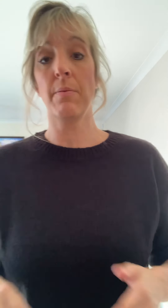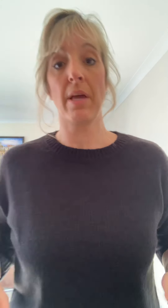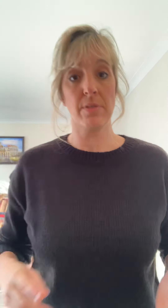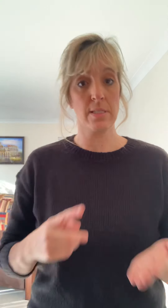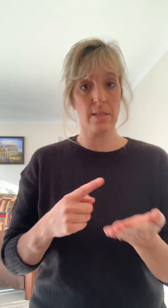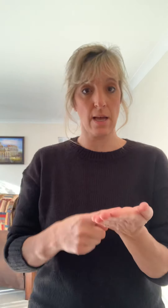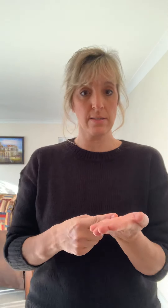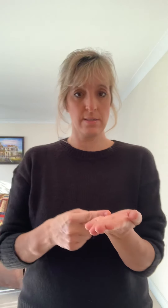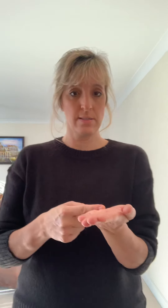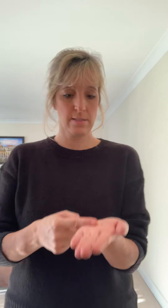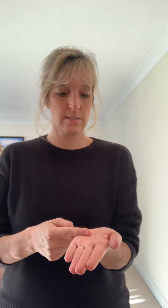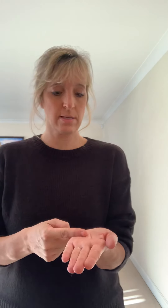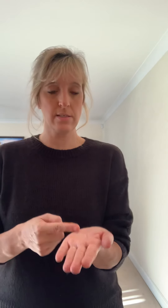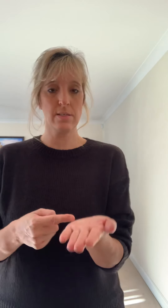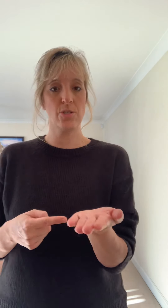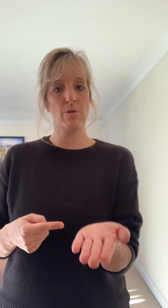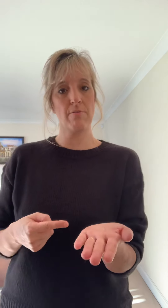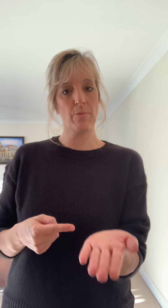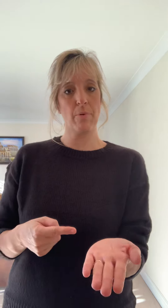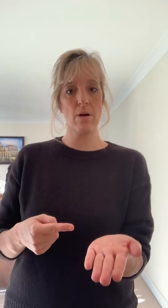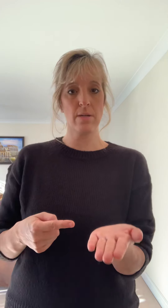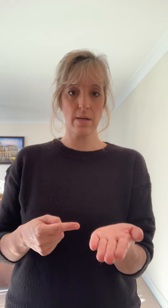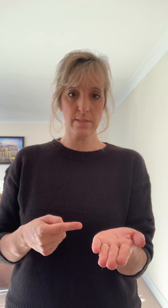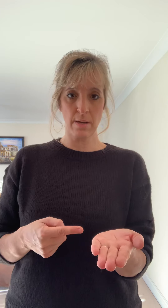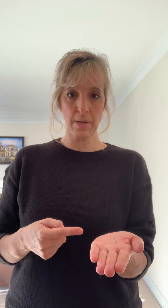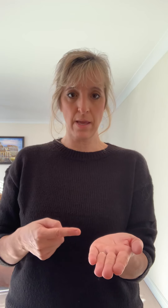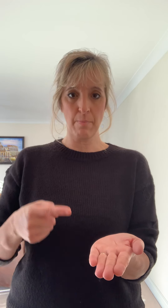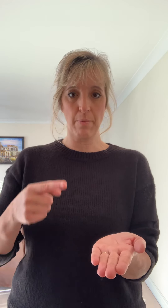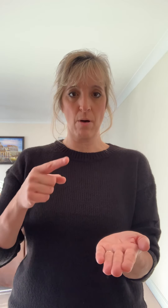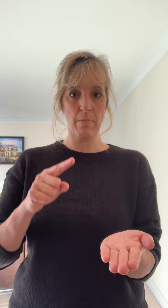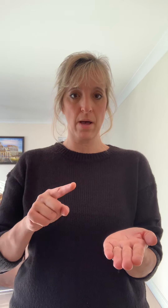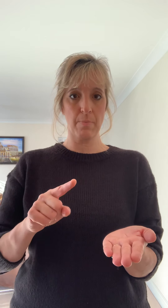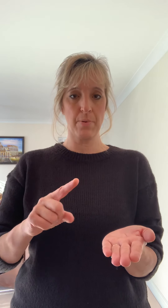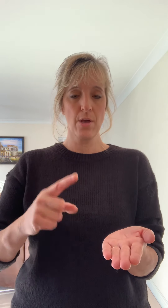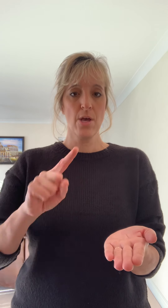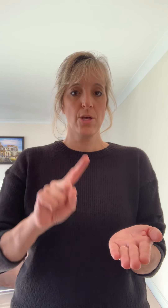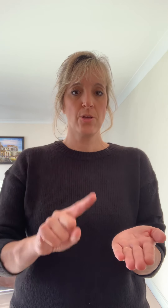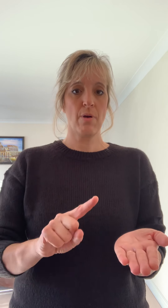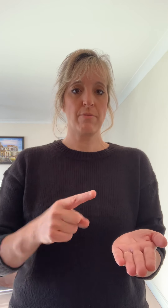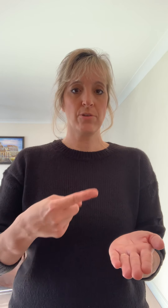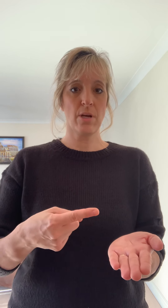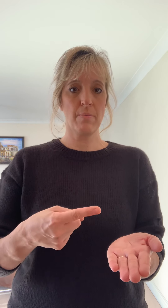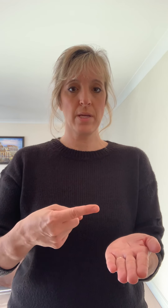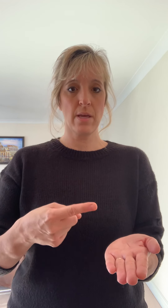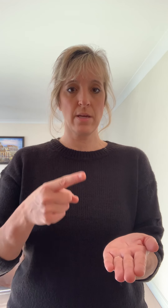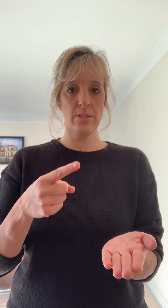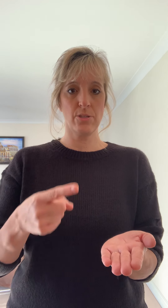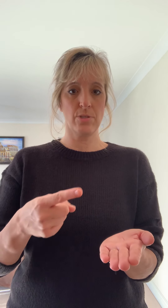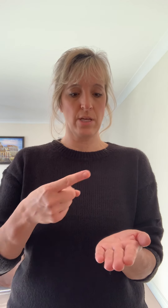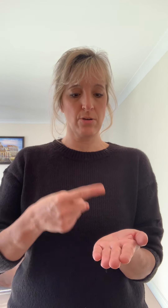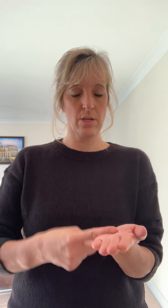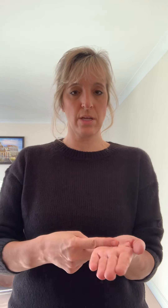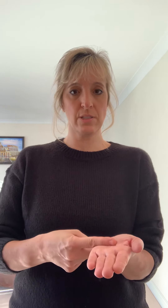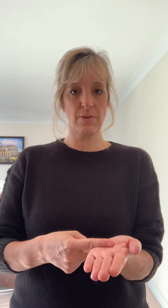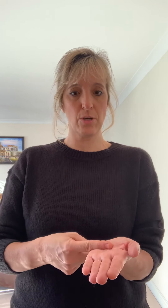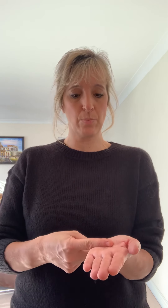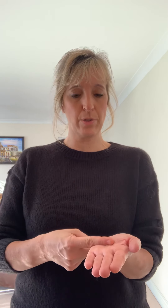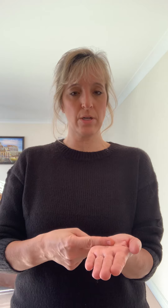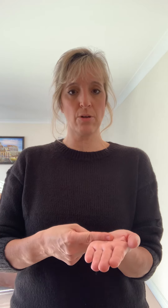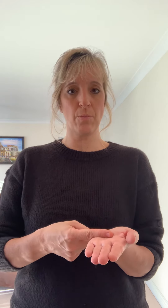have discuss. Discuss is you have your non-dominant hand palm up. You have your dominant hand, you take your index finger, put it on your